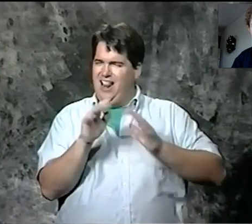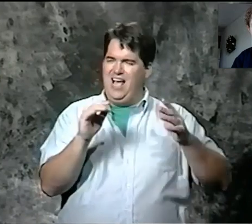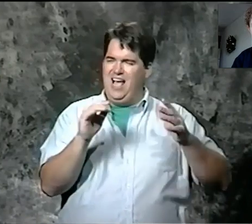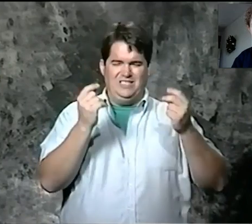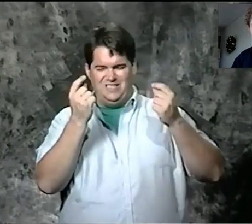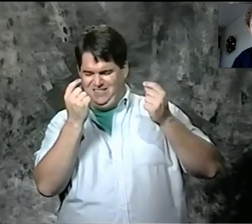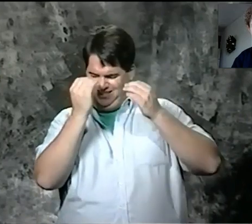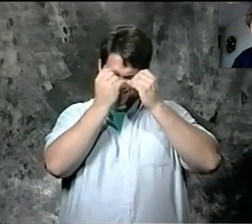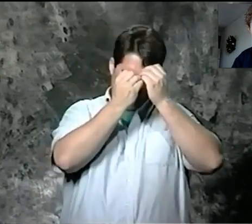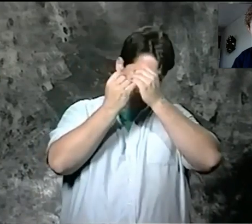Jail.